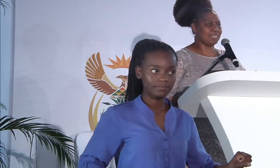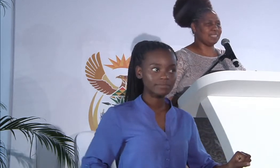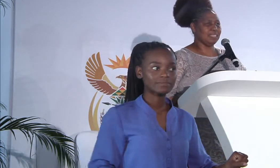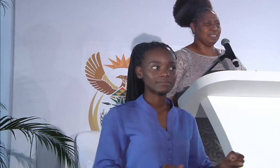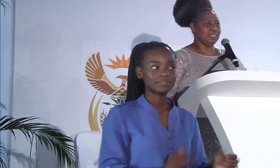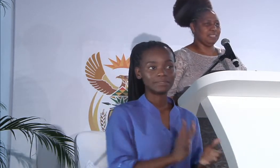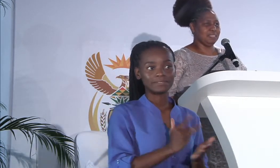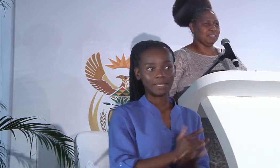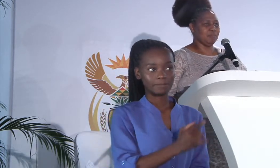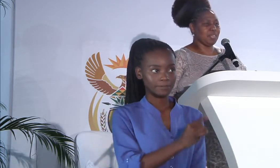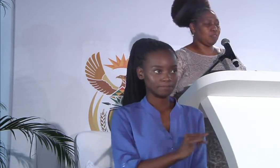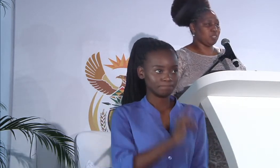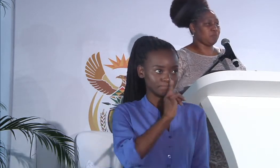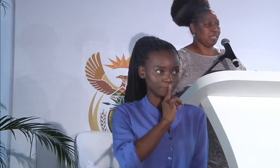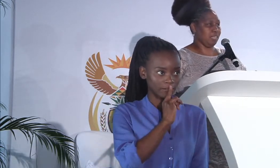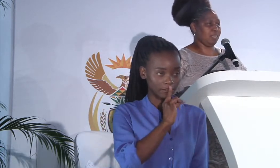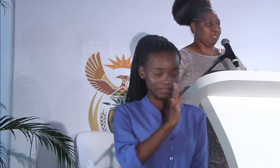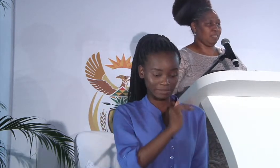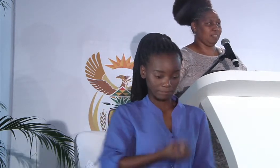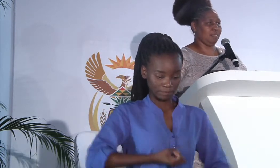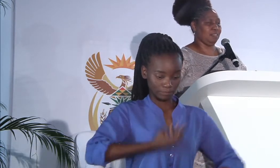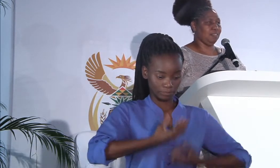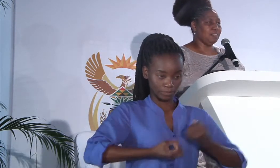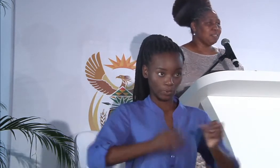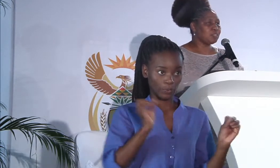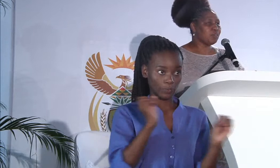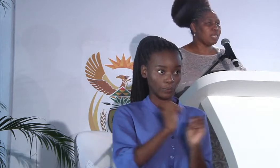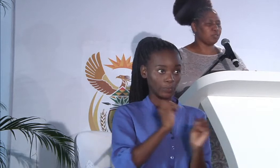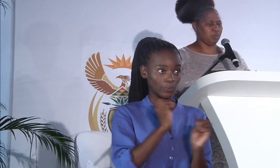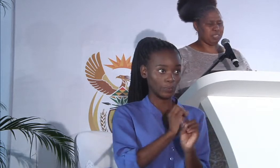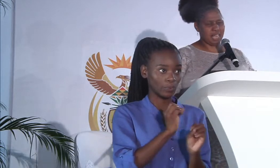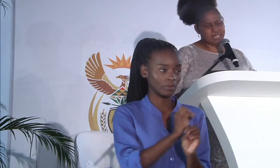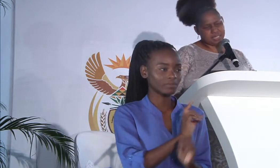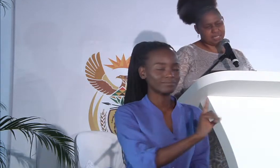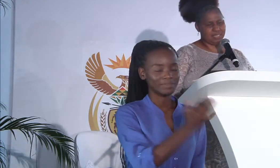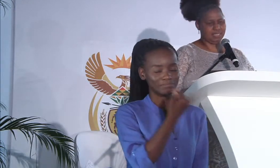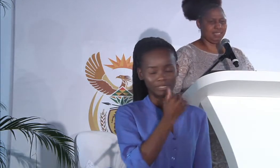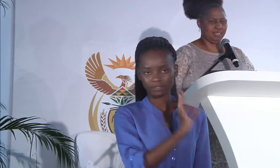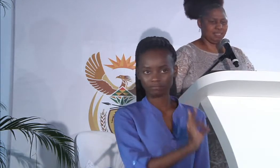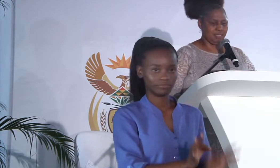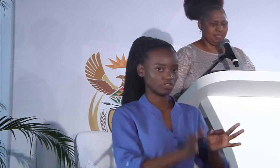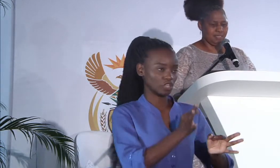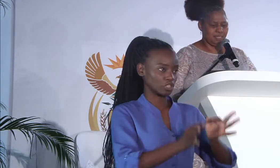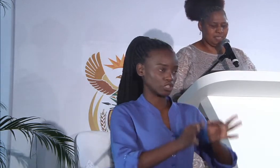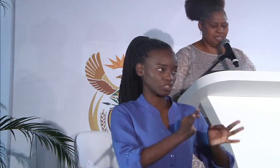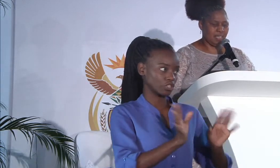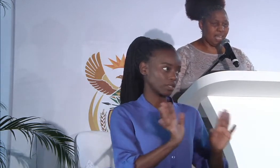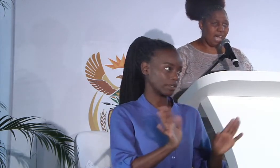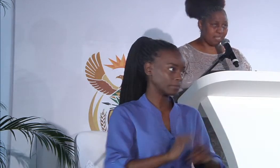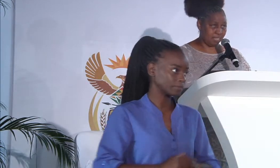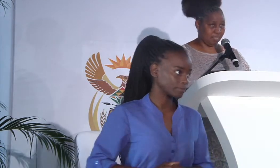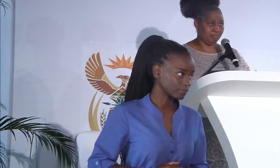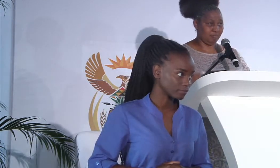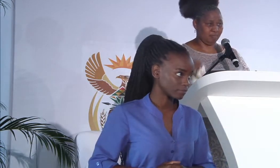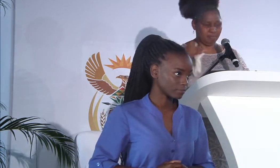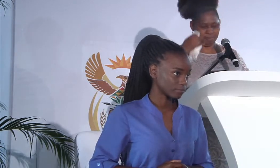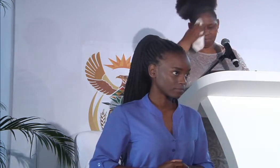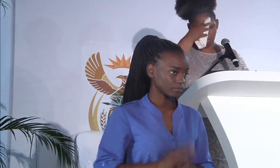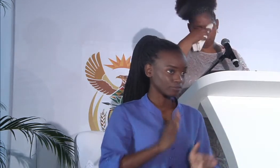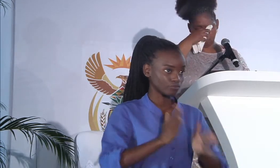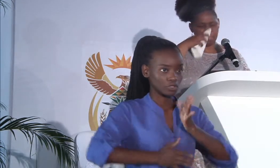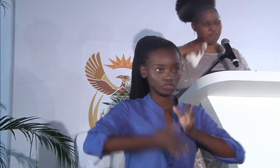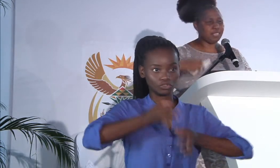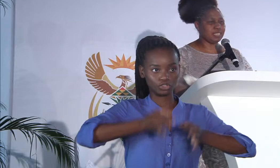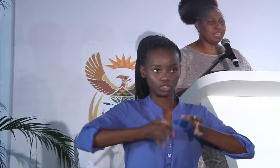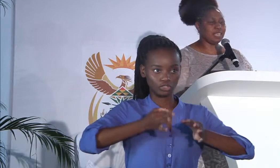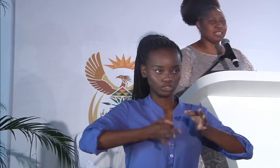silent without speaking. So let's not judge in a hurry.